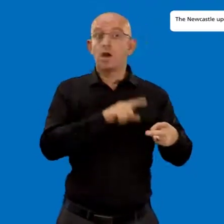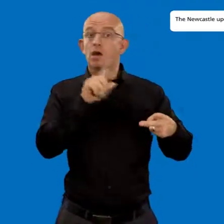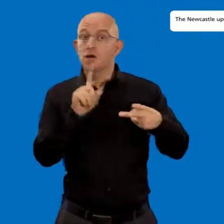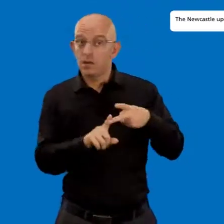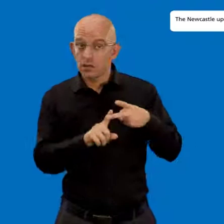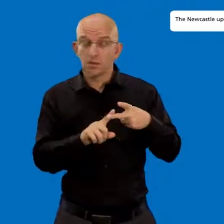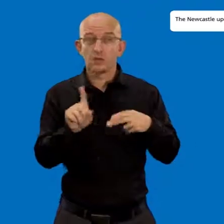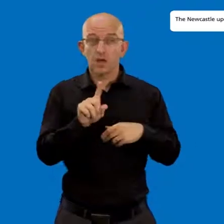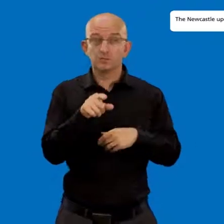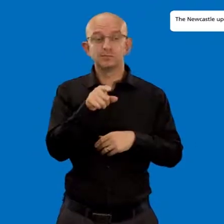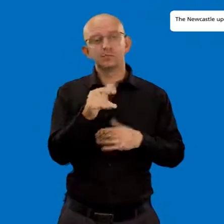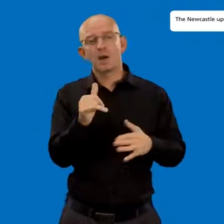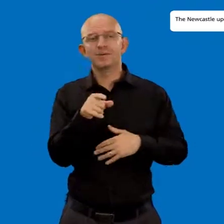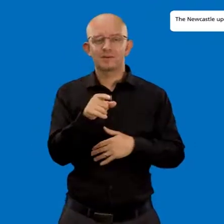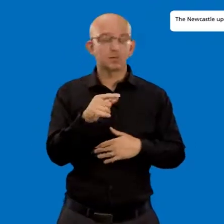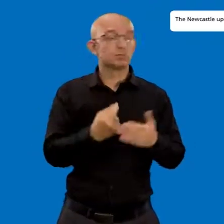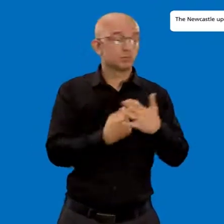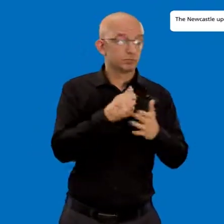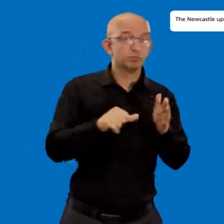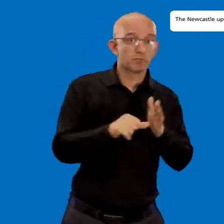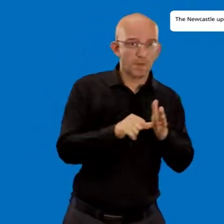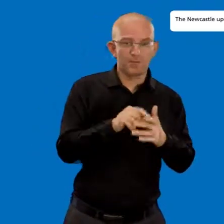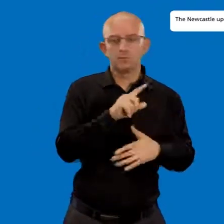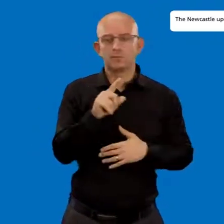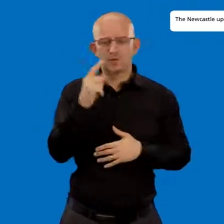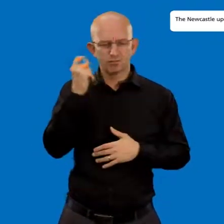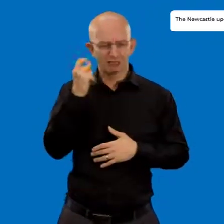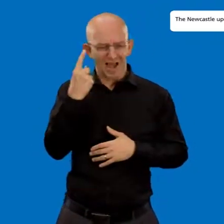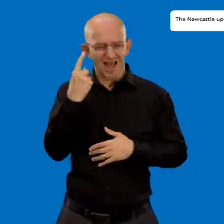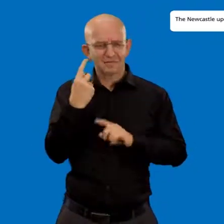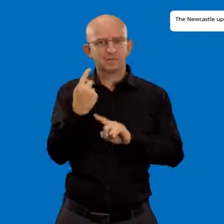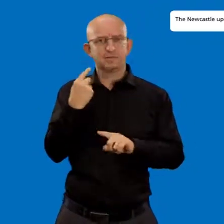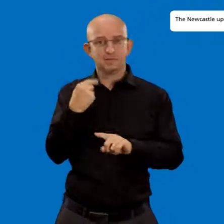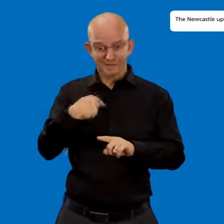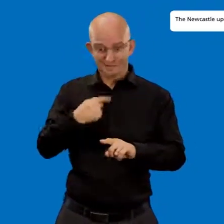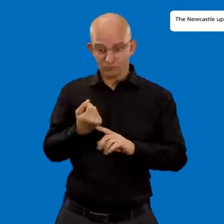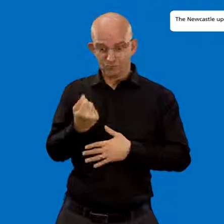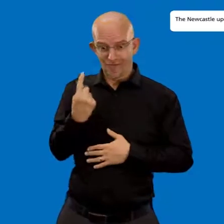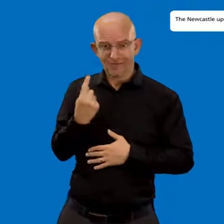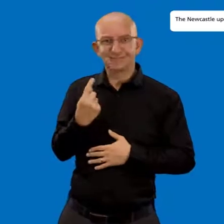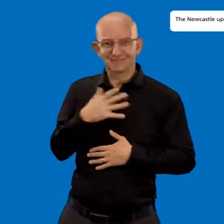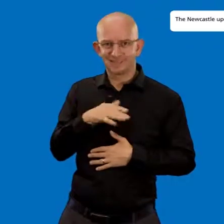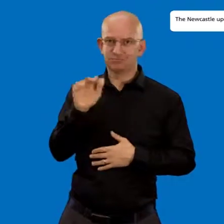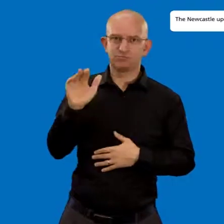made within 12 months of you realising that you have something to complain about.